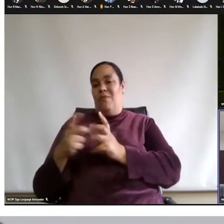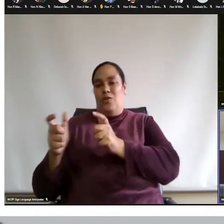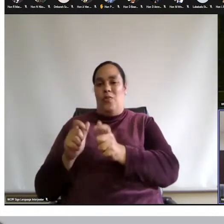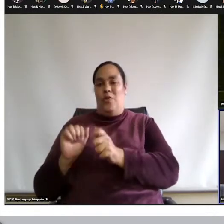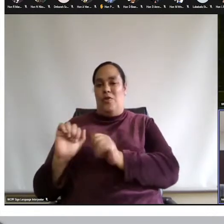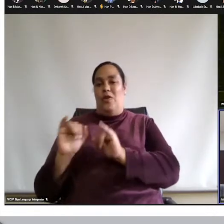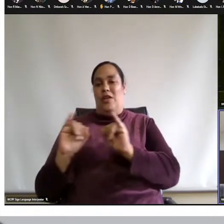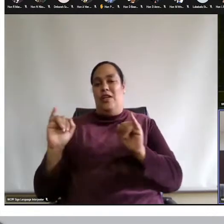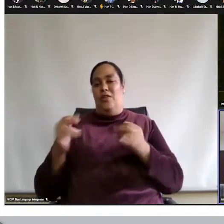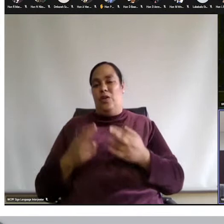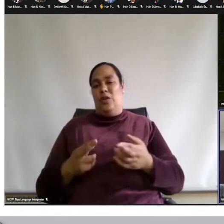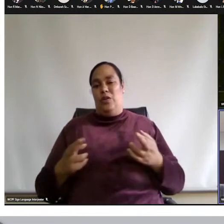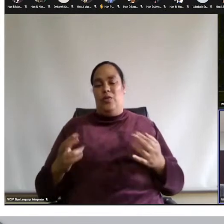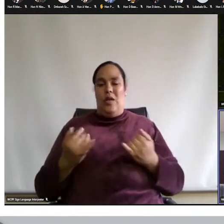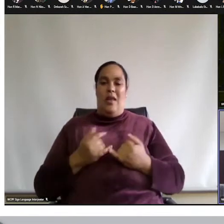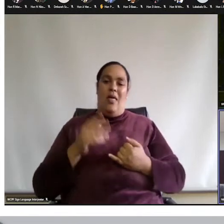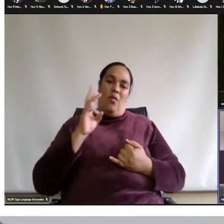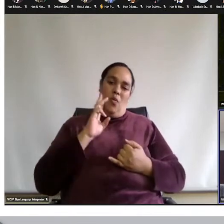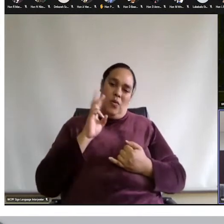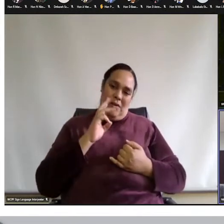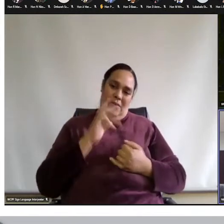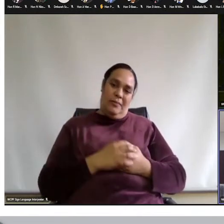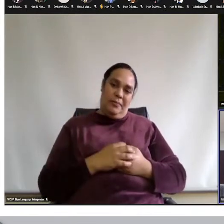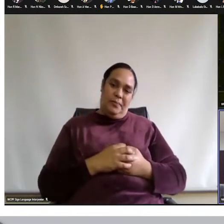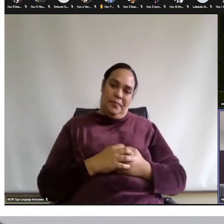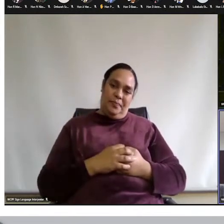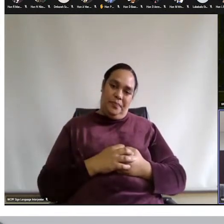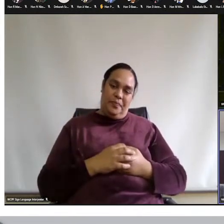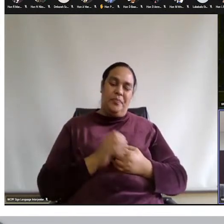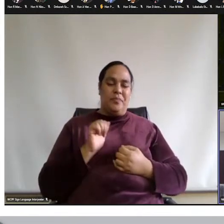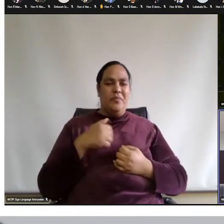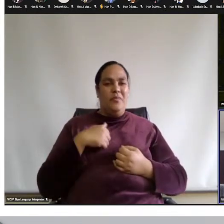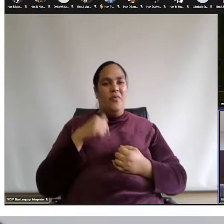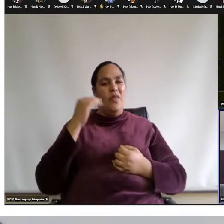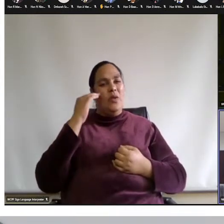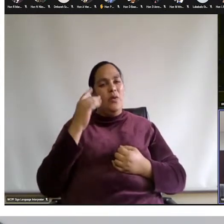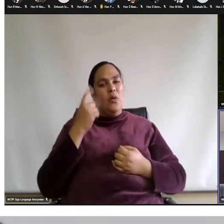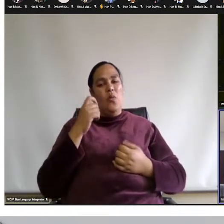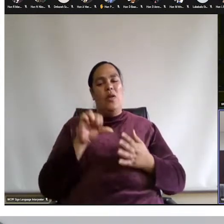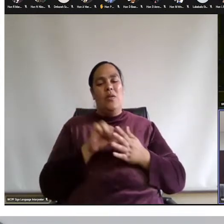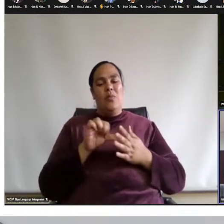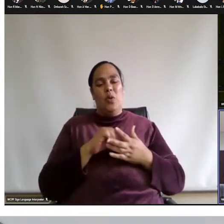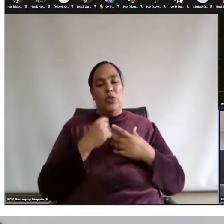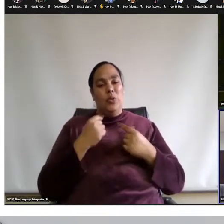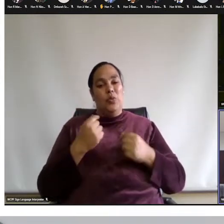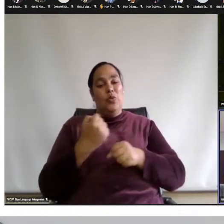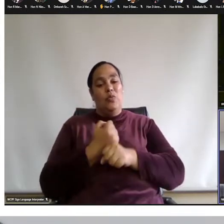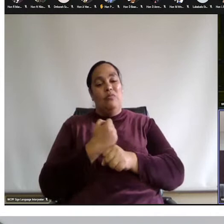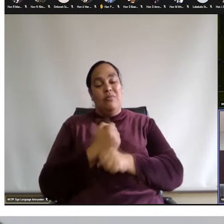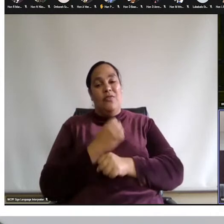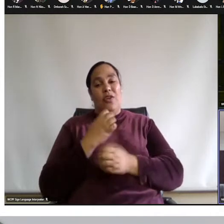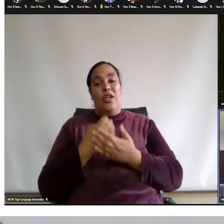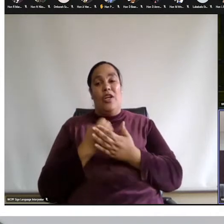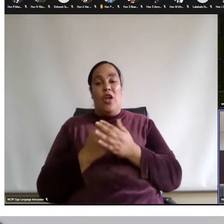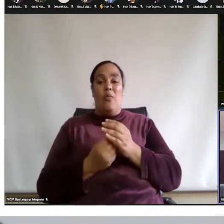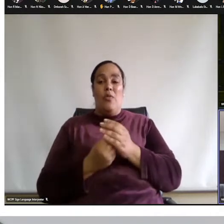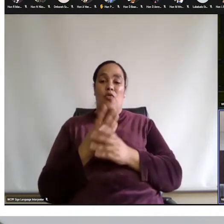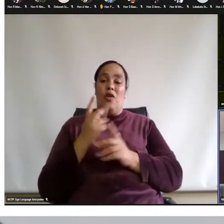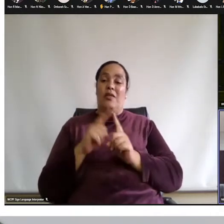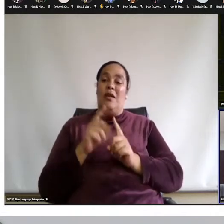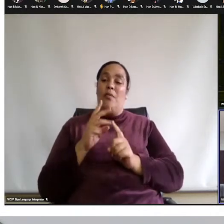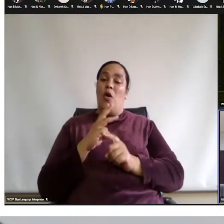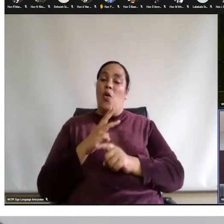critical resource like water. And we know that one of the key drivers of economic growth, specifically in the West Coast